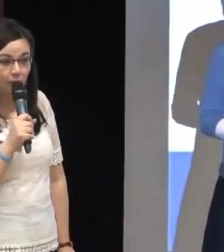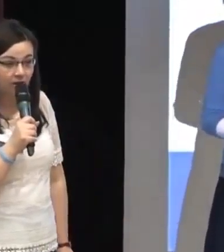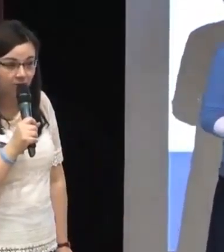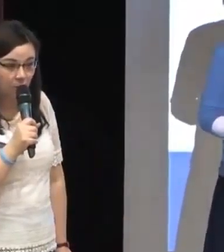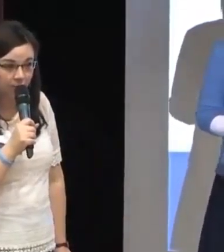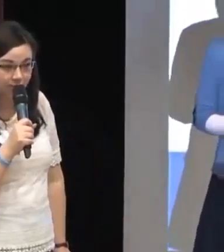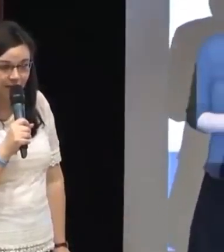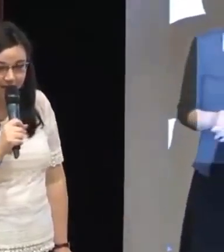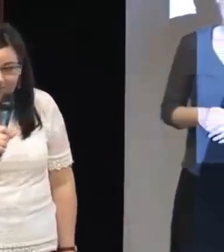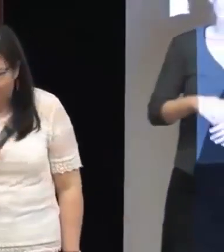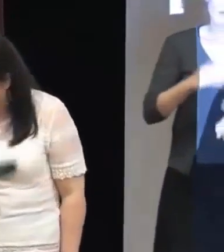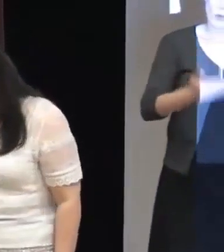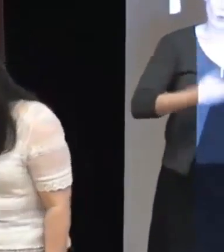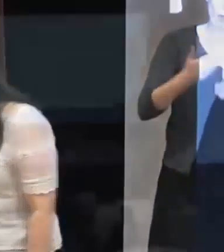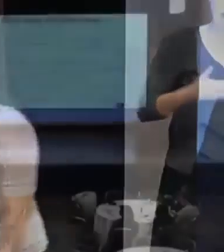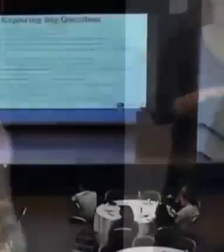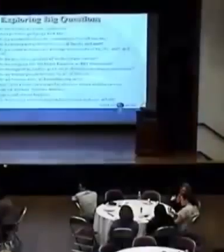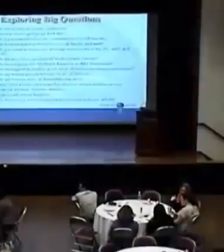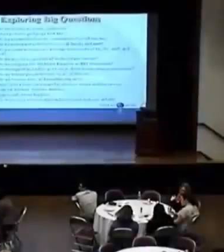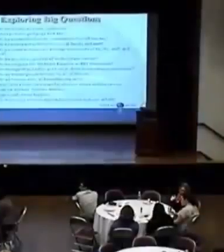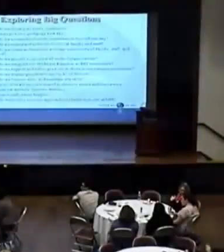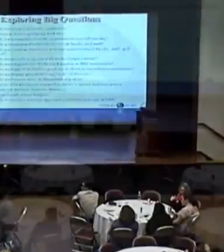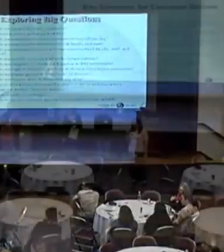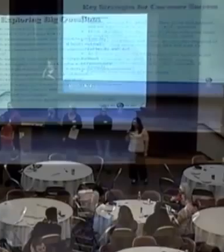and welcome to open space.